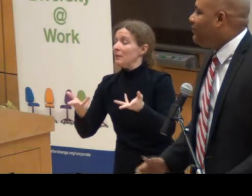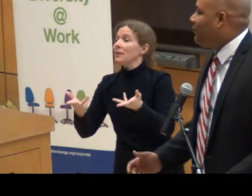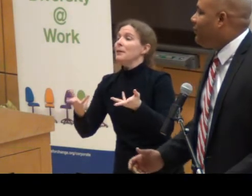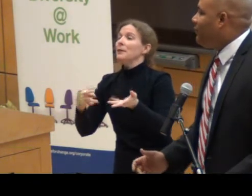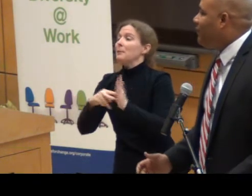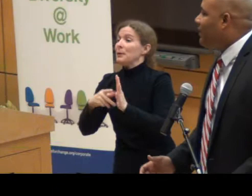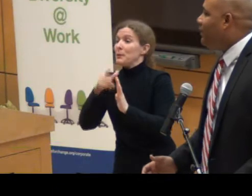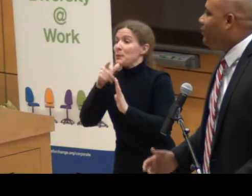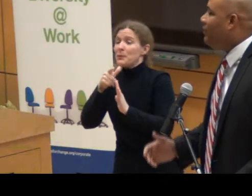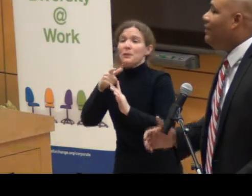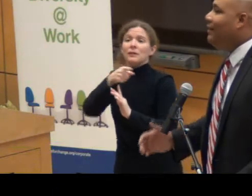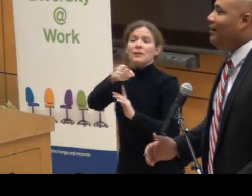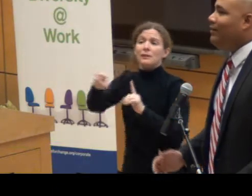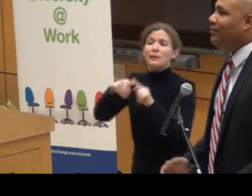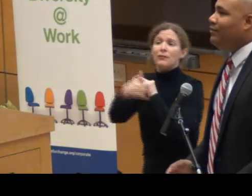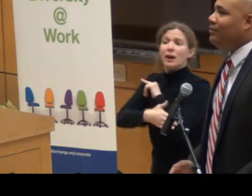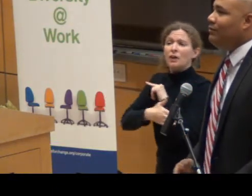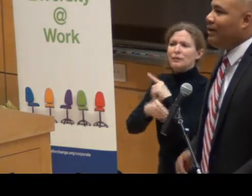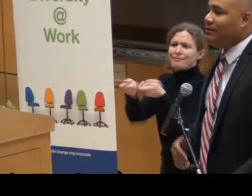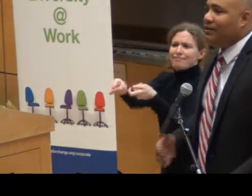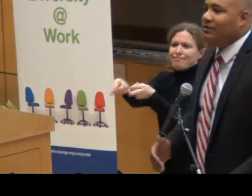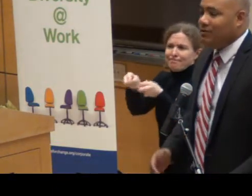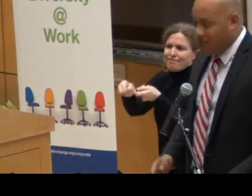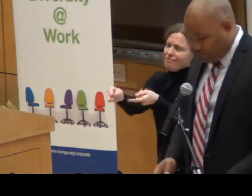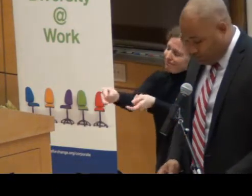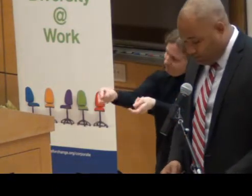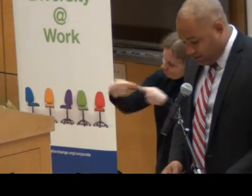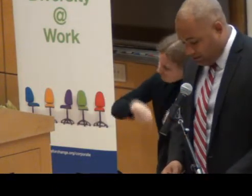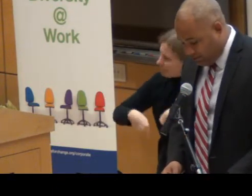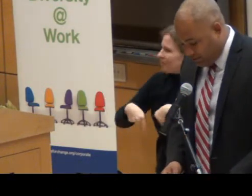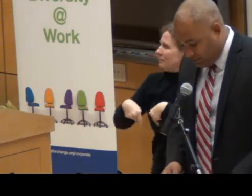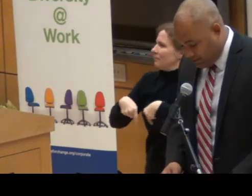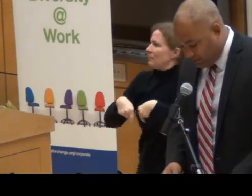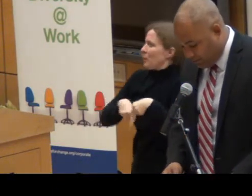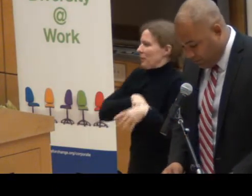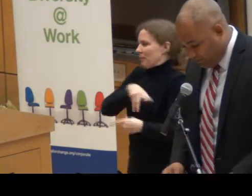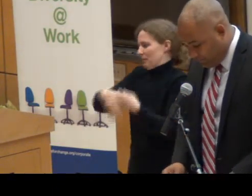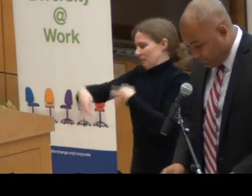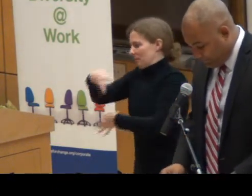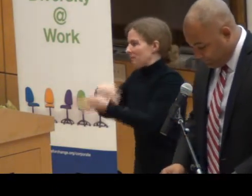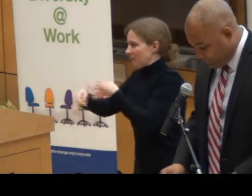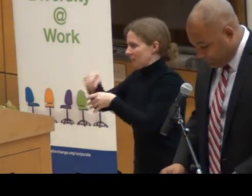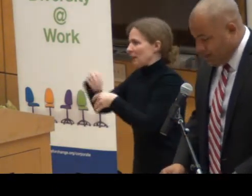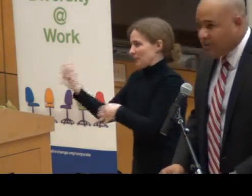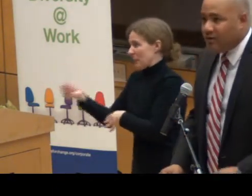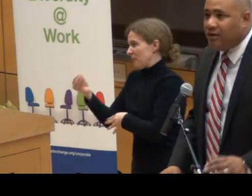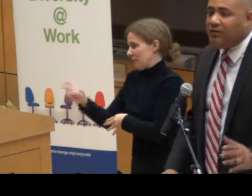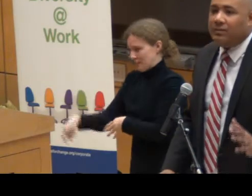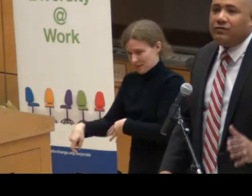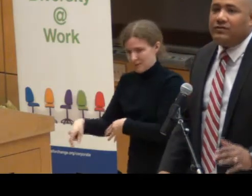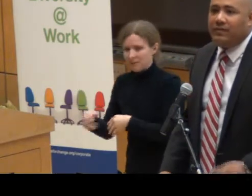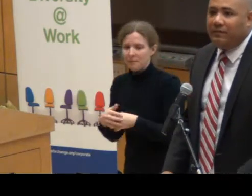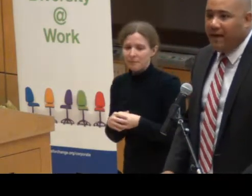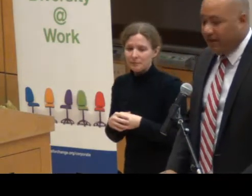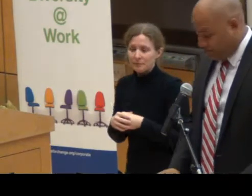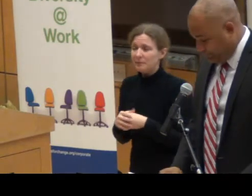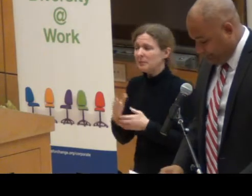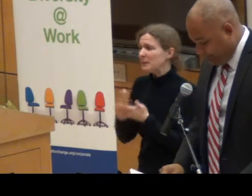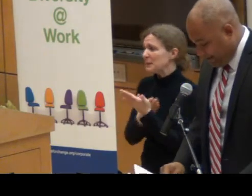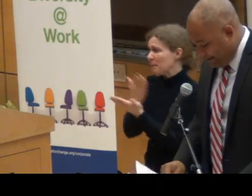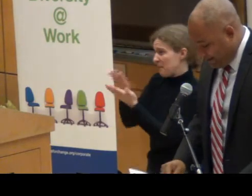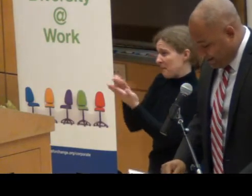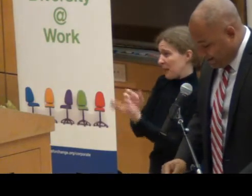attract the best and brightest from around the world in order to continue to grow our economy here in the province. So here's some interesting